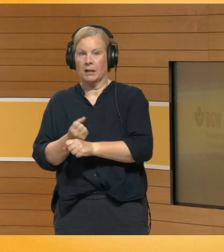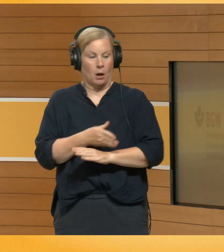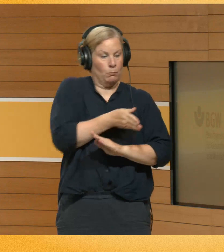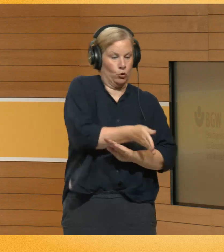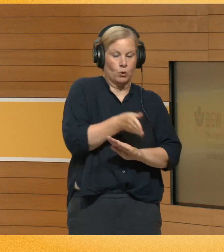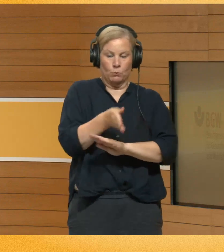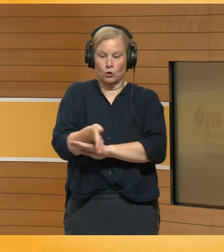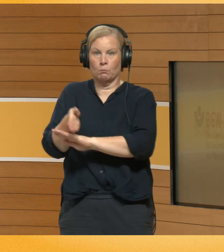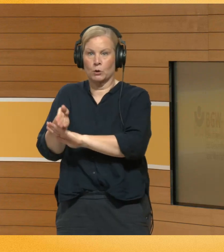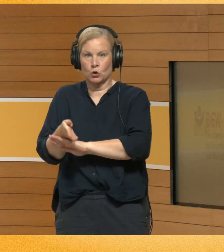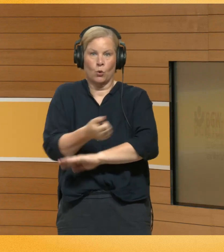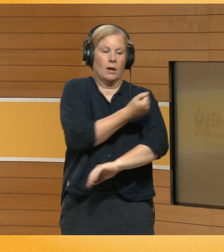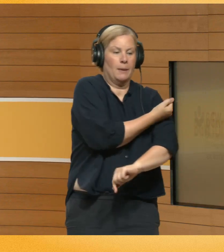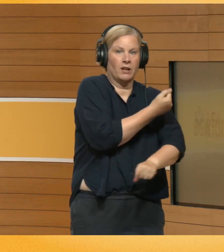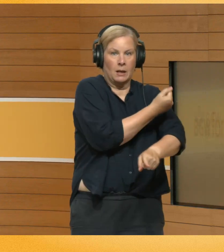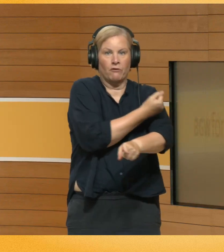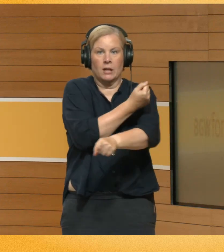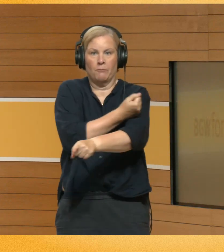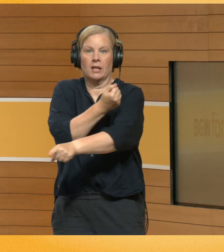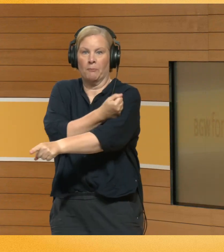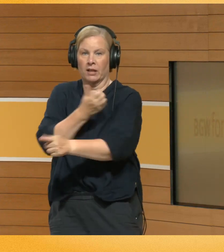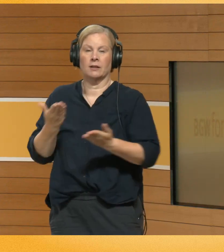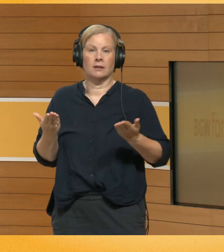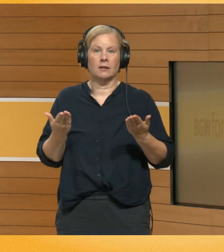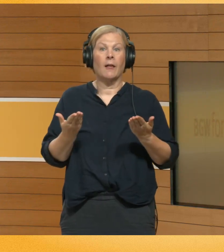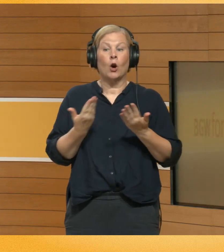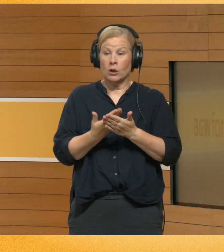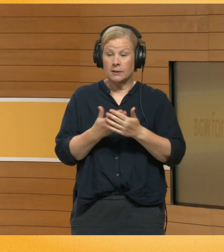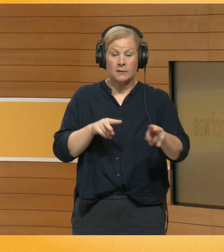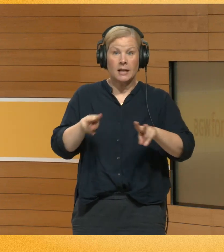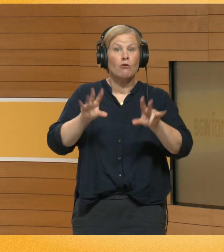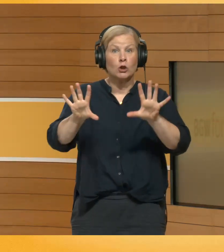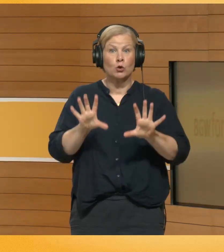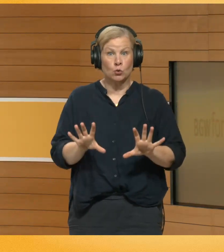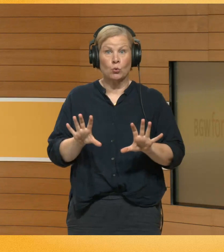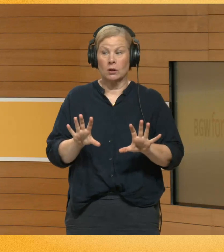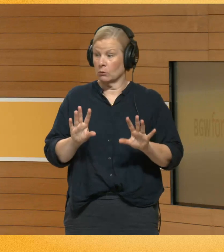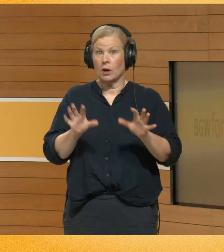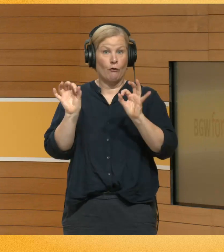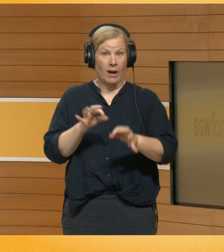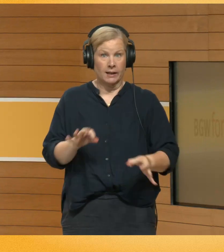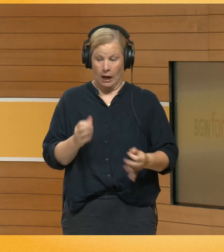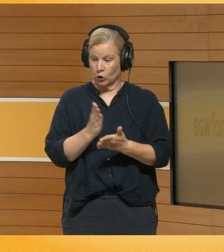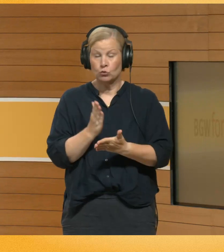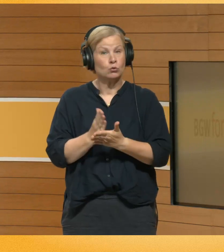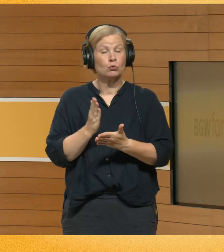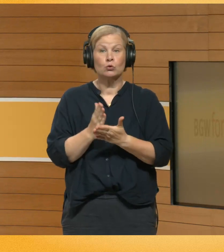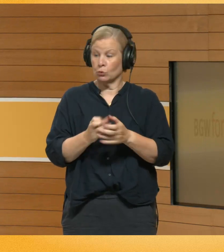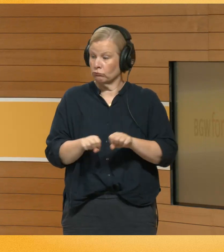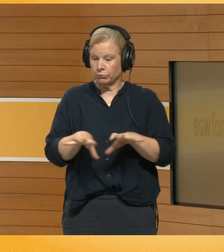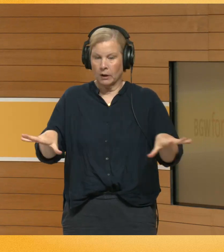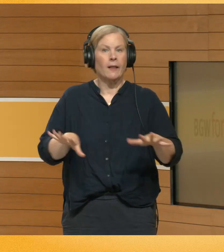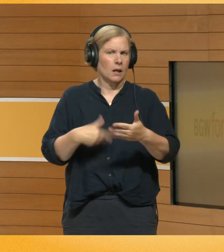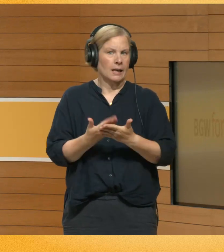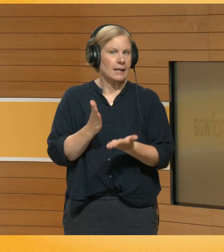existing skills that they had acquired. And mainly the incentive package that I